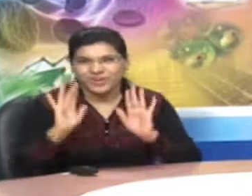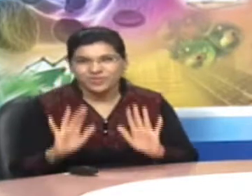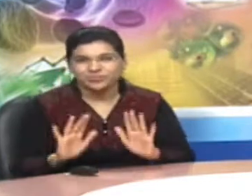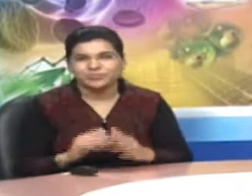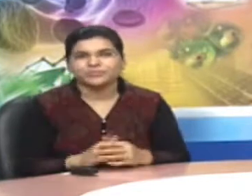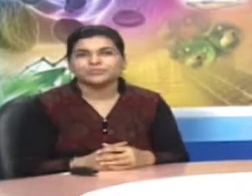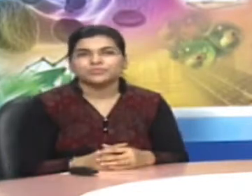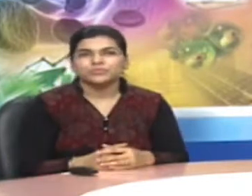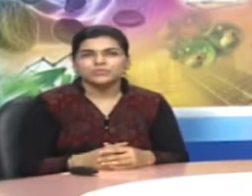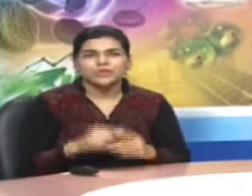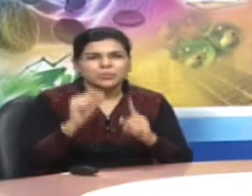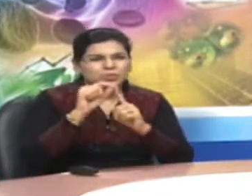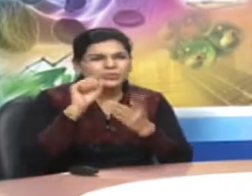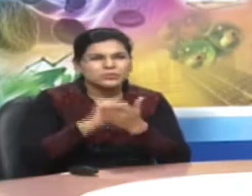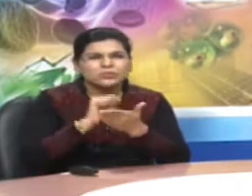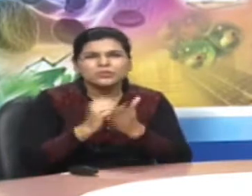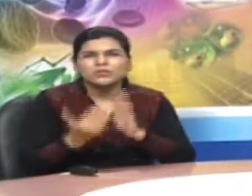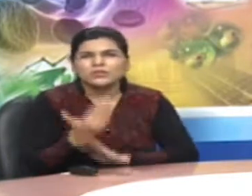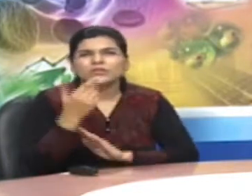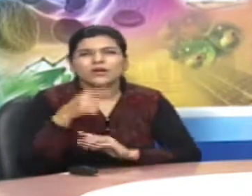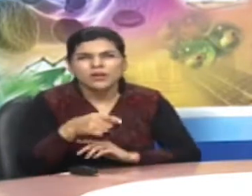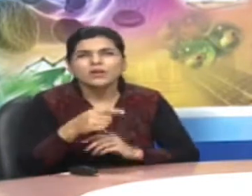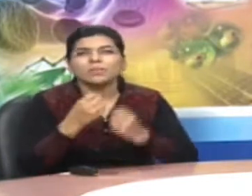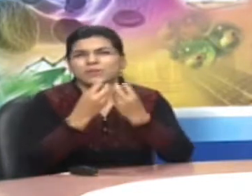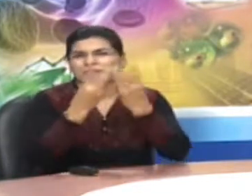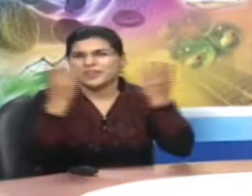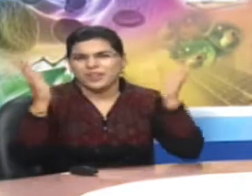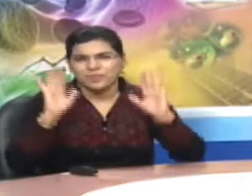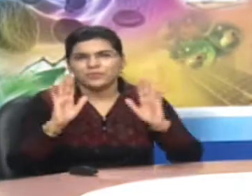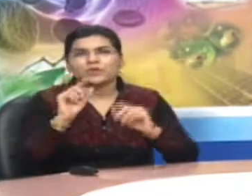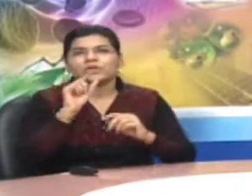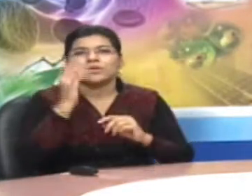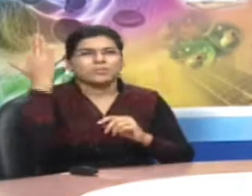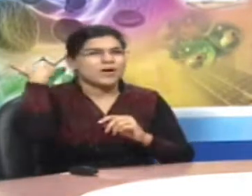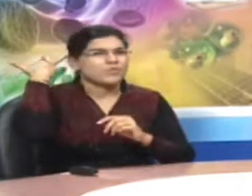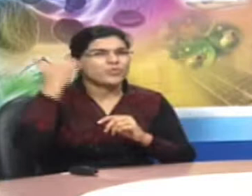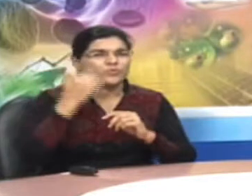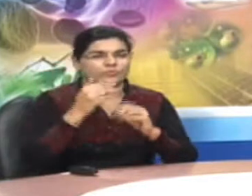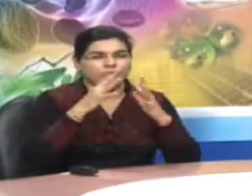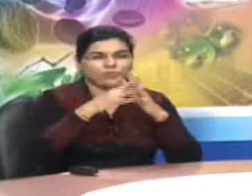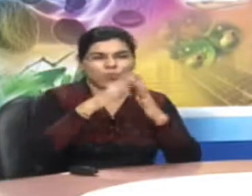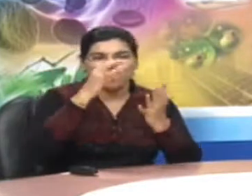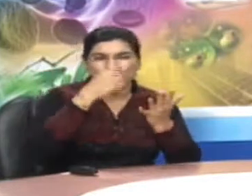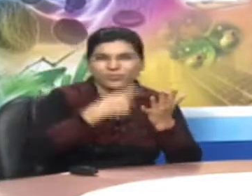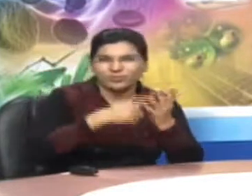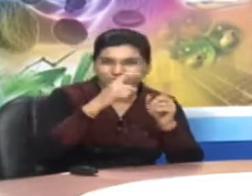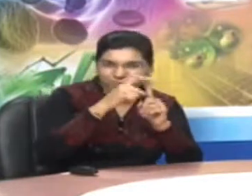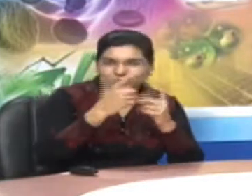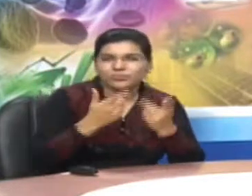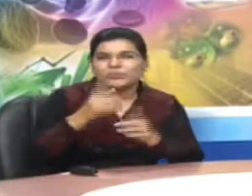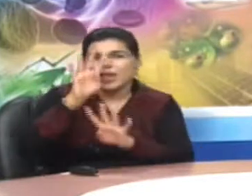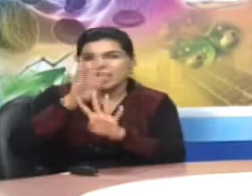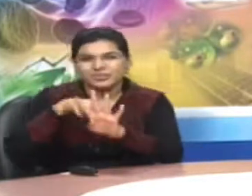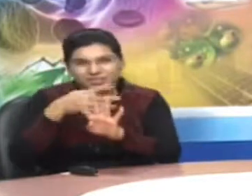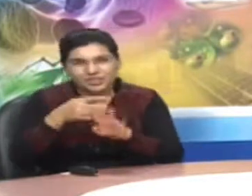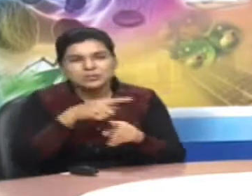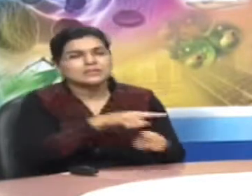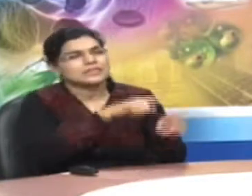how to see the measurements of the print. When we print, we have printers at our houses, and if you want